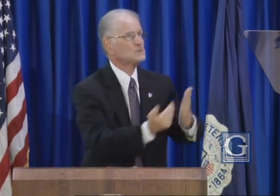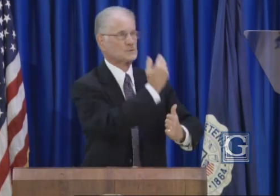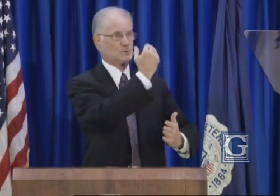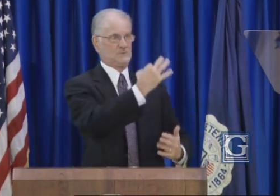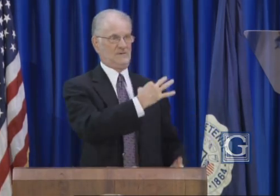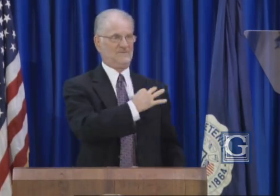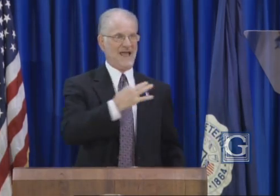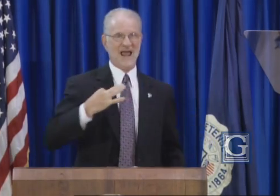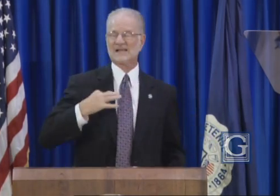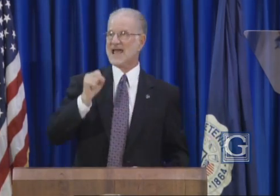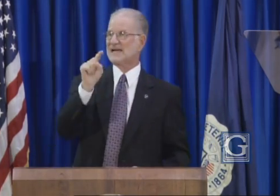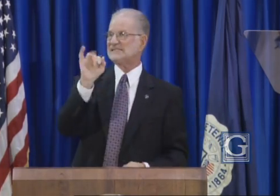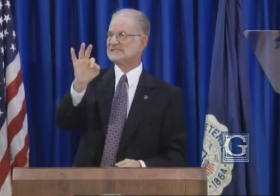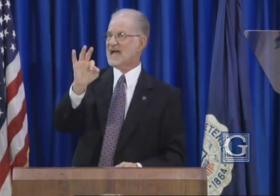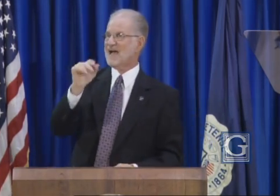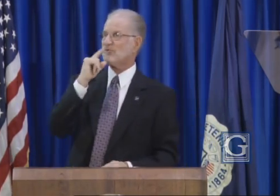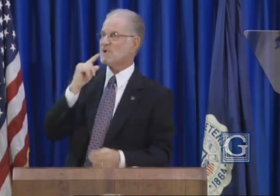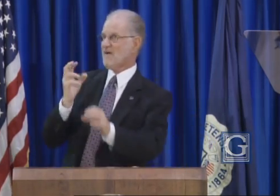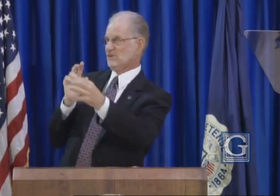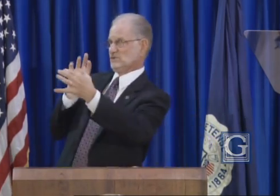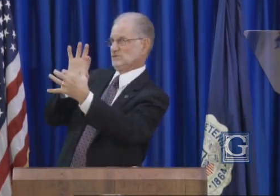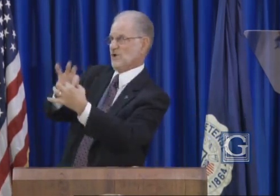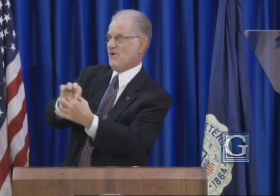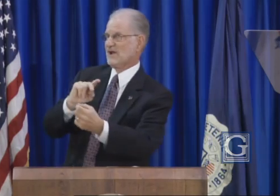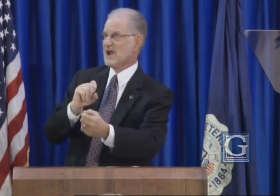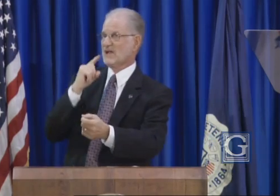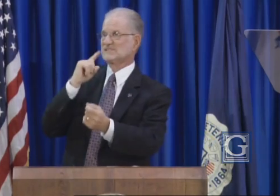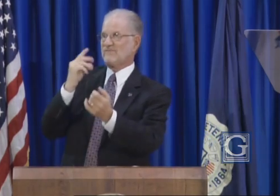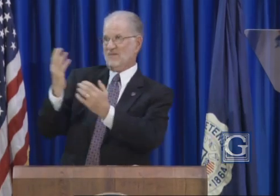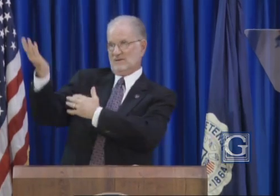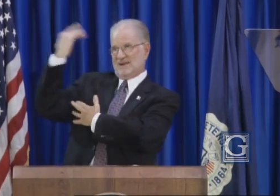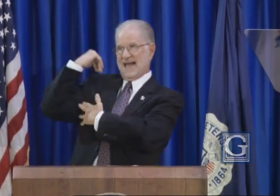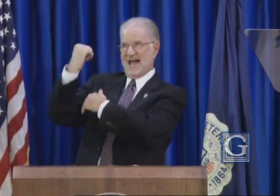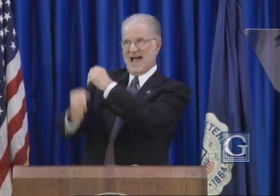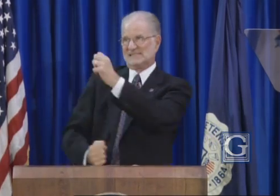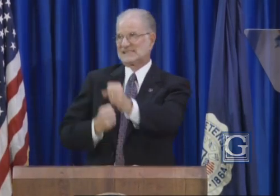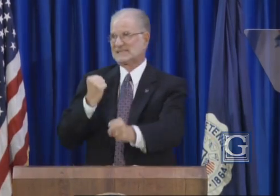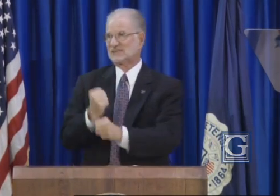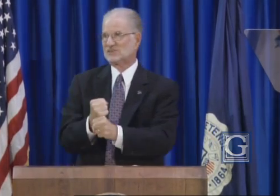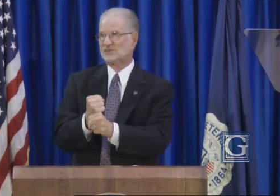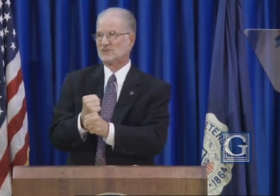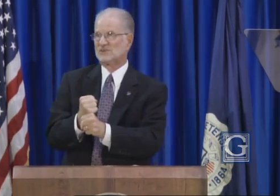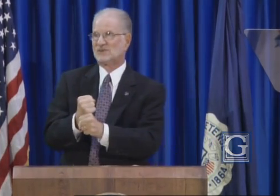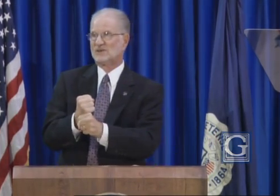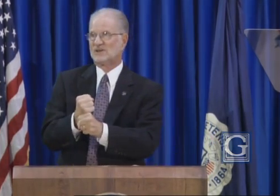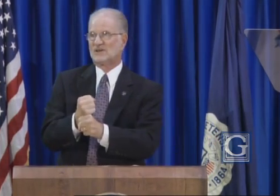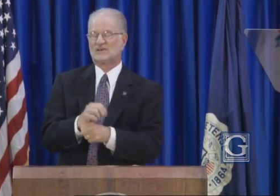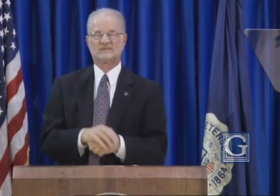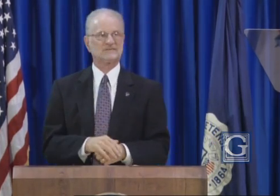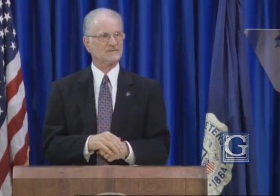I particularly recognize new faculty and staff who have joined us during this last year.